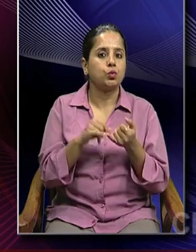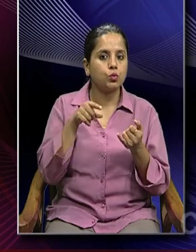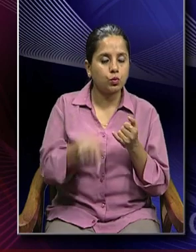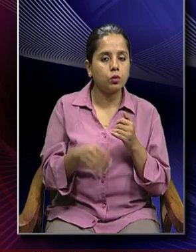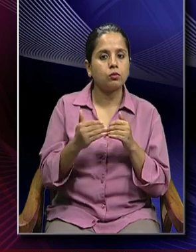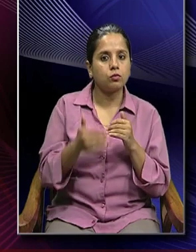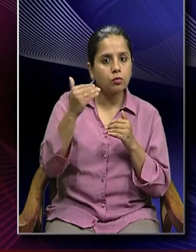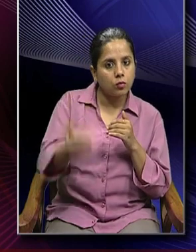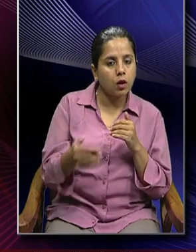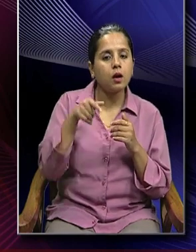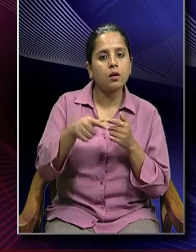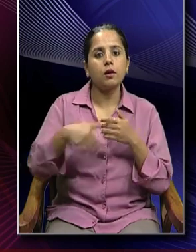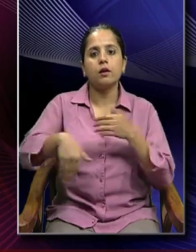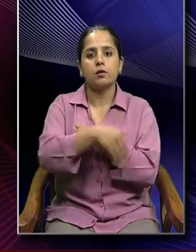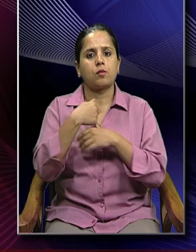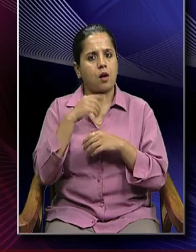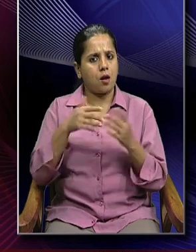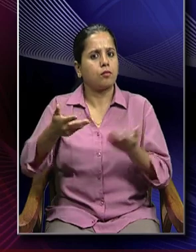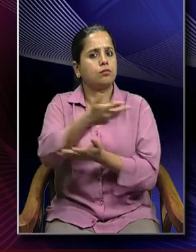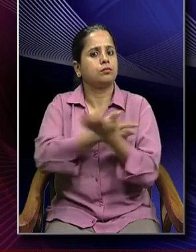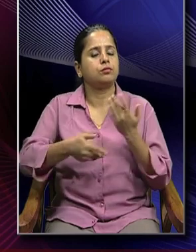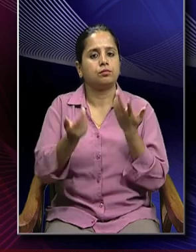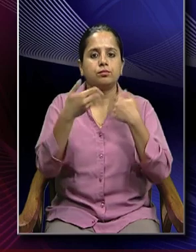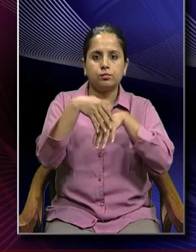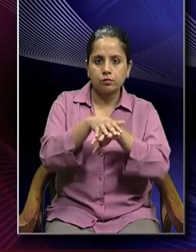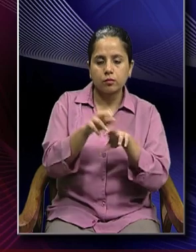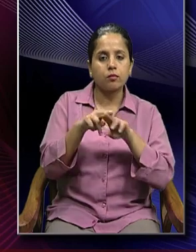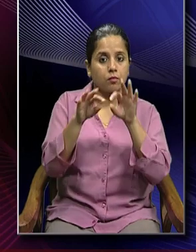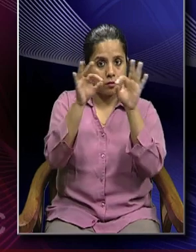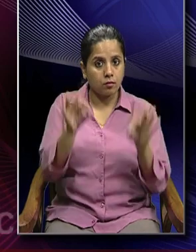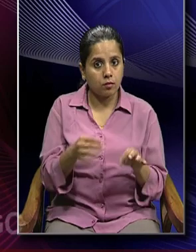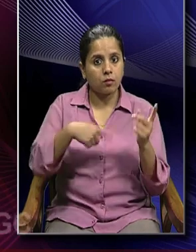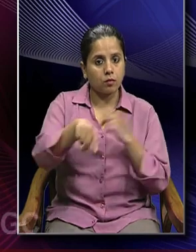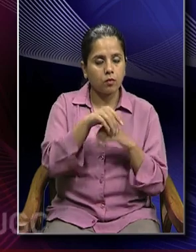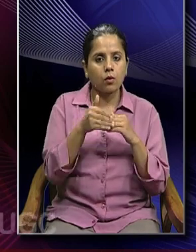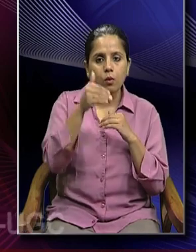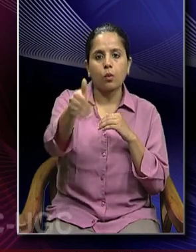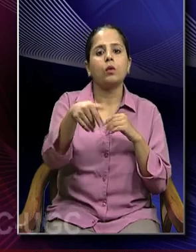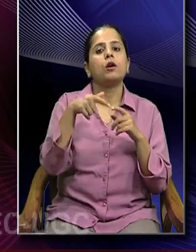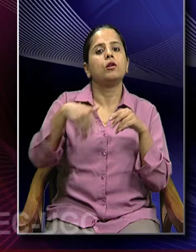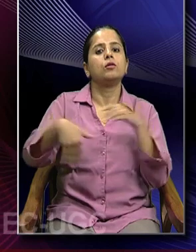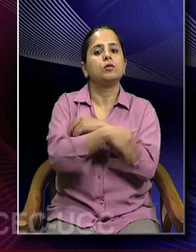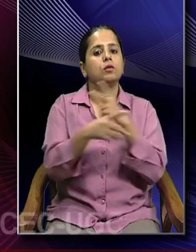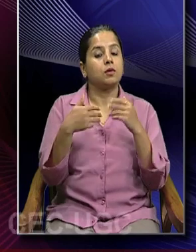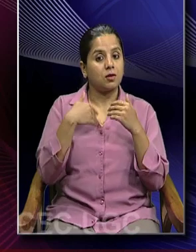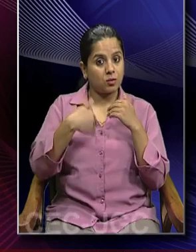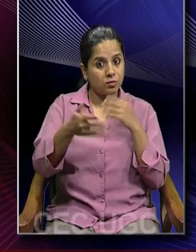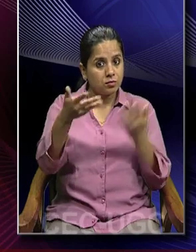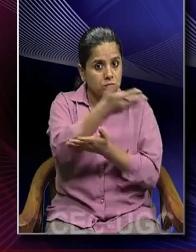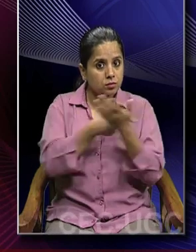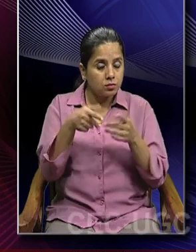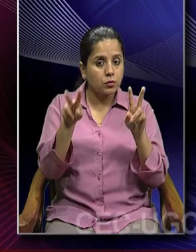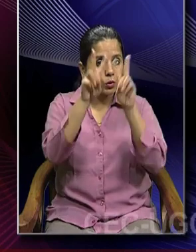forward engineering, and we also had a discussion on the integrative framework of forward engineering. Now, continuing our discussion on the